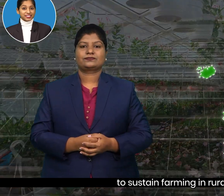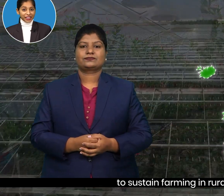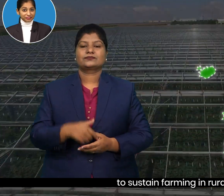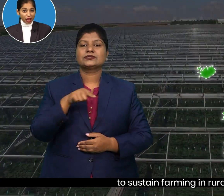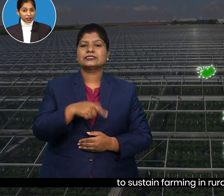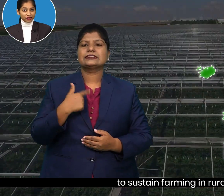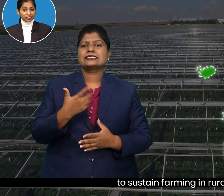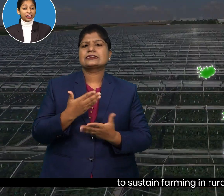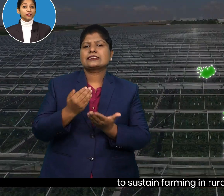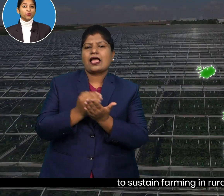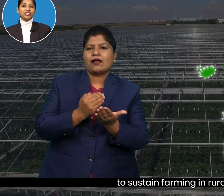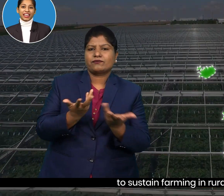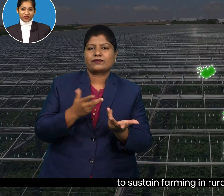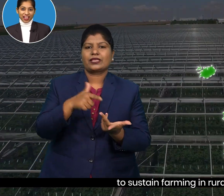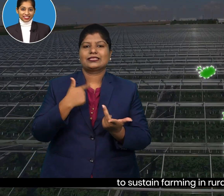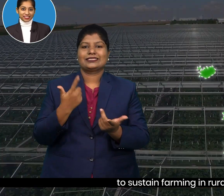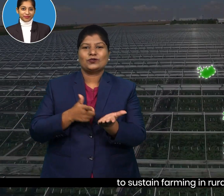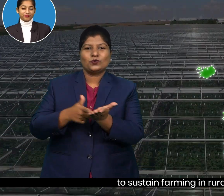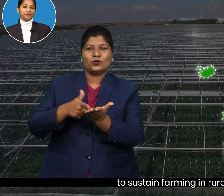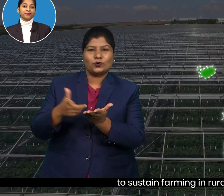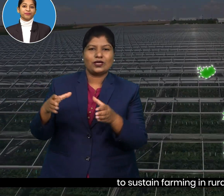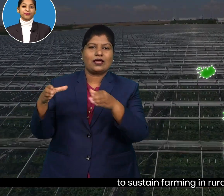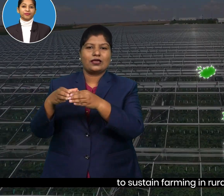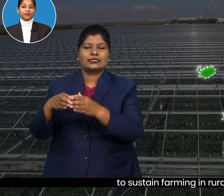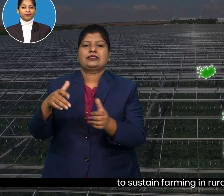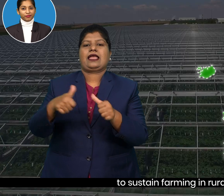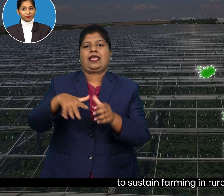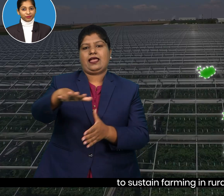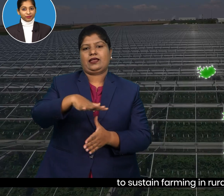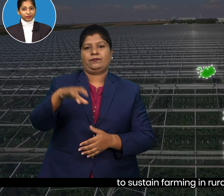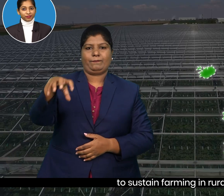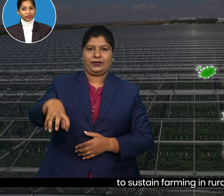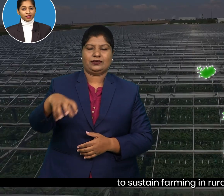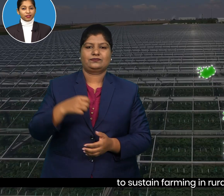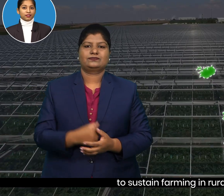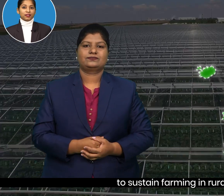to sustain farming in rural areas.